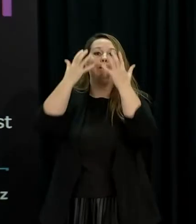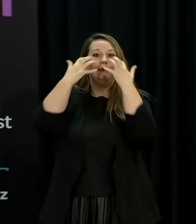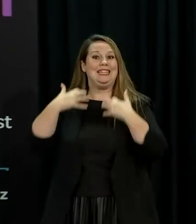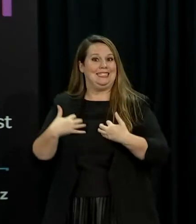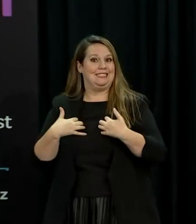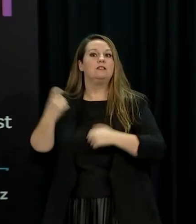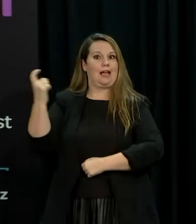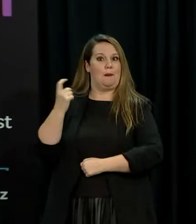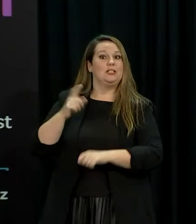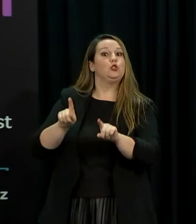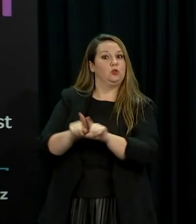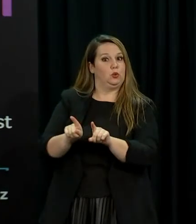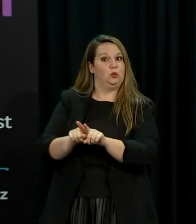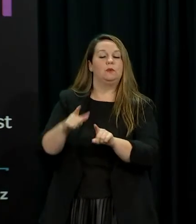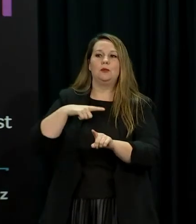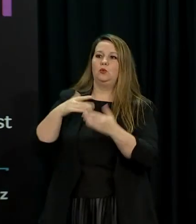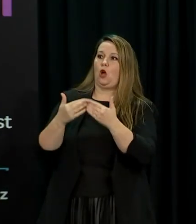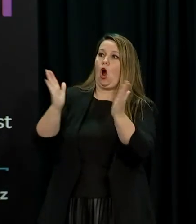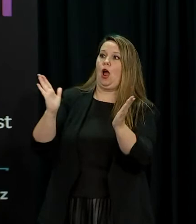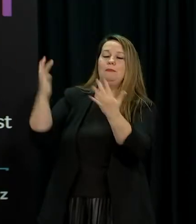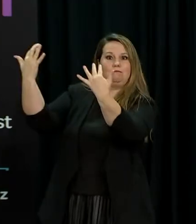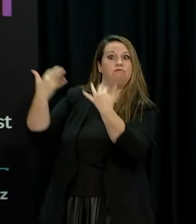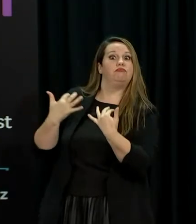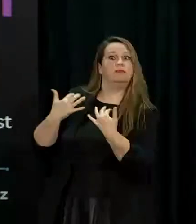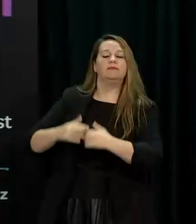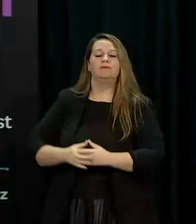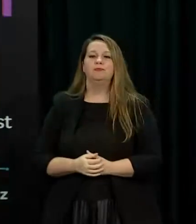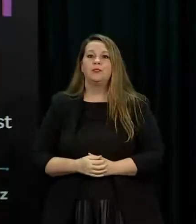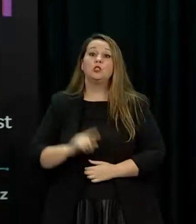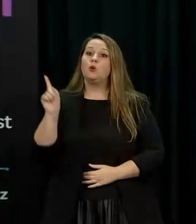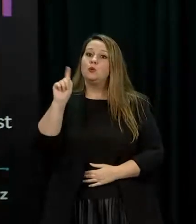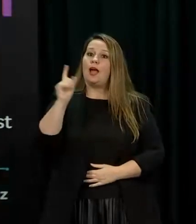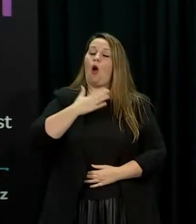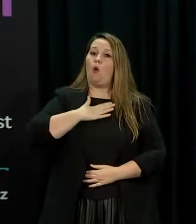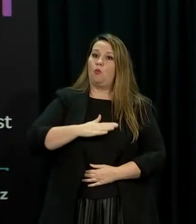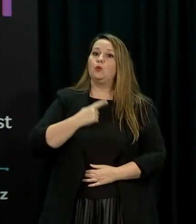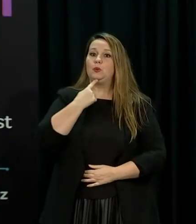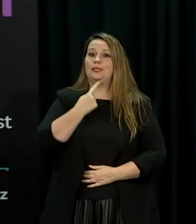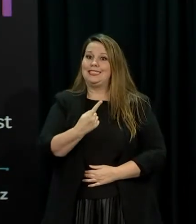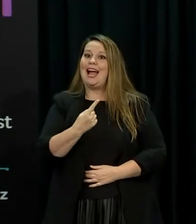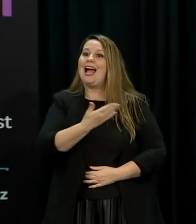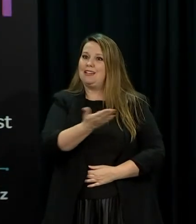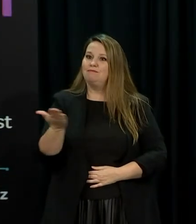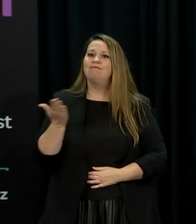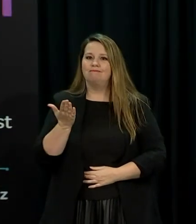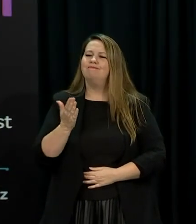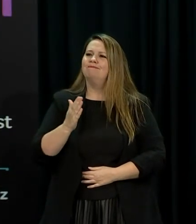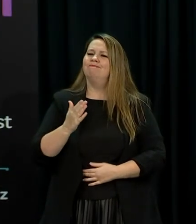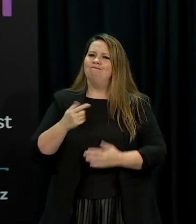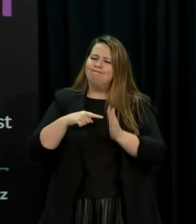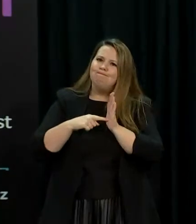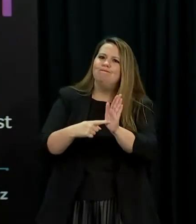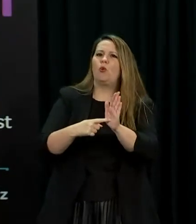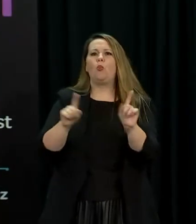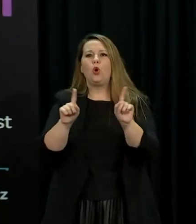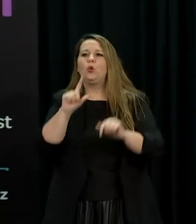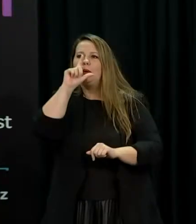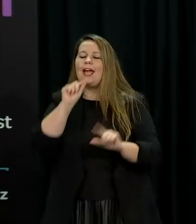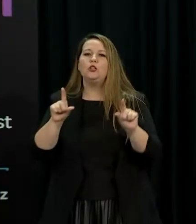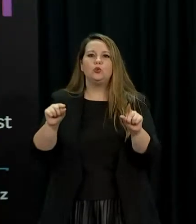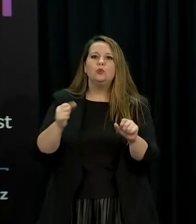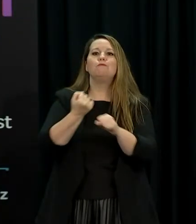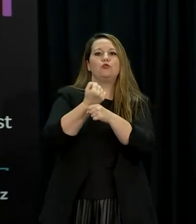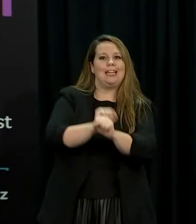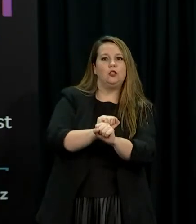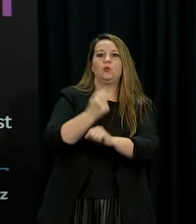the border. I did want to take the opportunity today to emphasise what everyone can do to help protect whānau, themselves, communities and